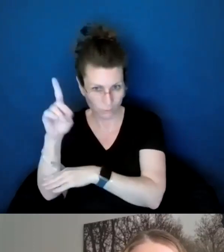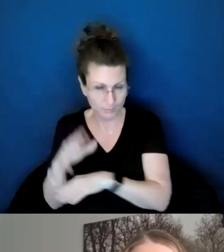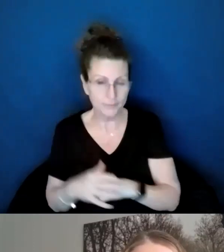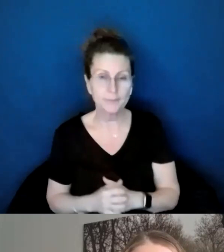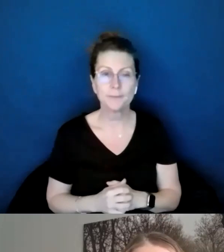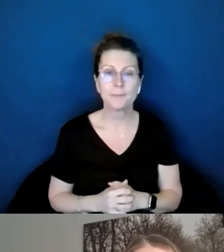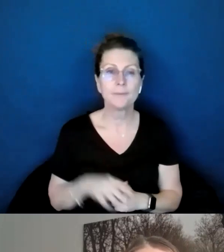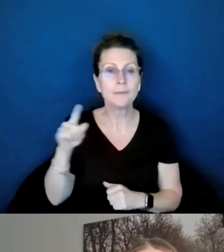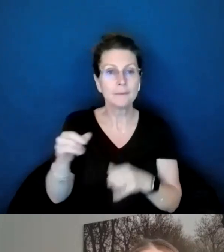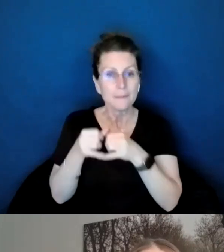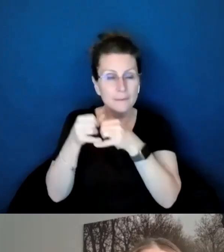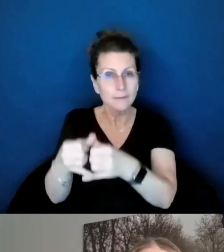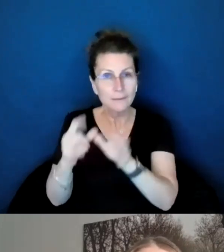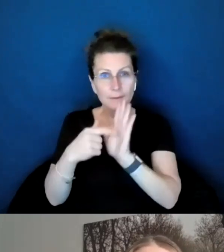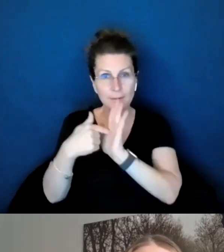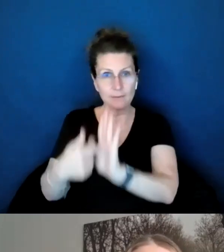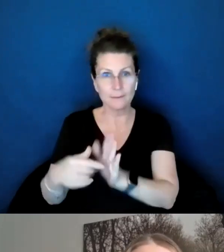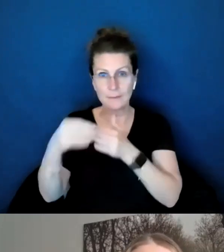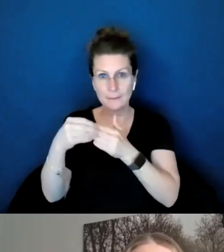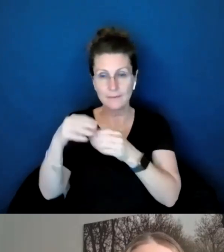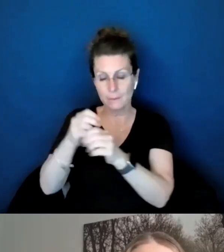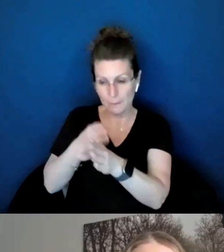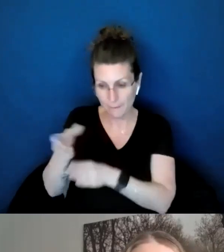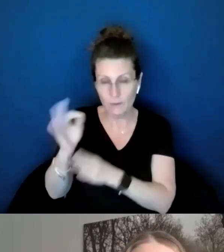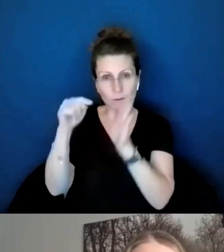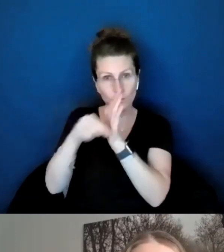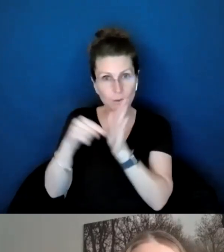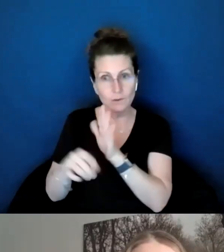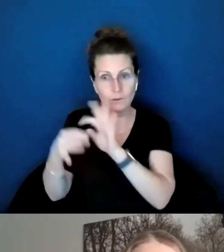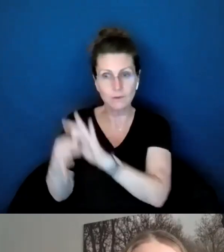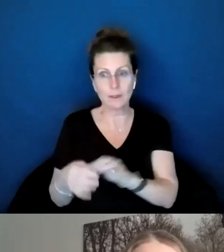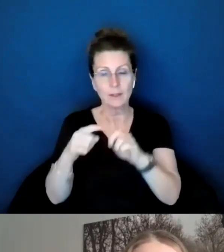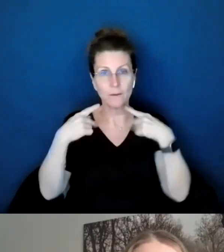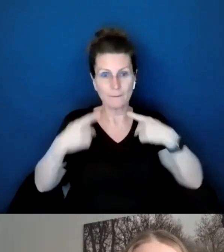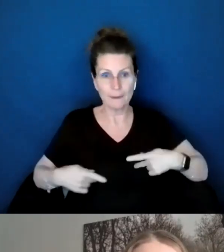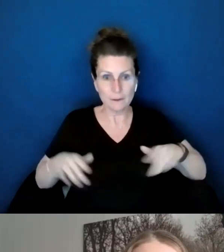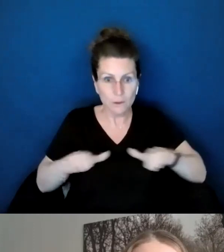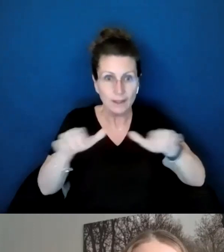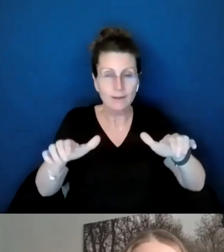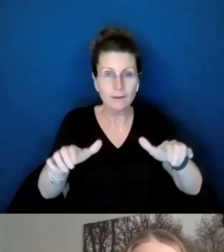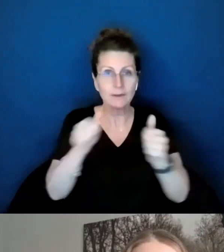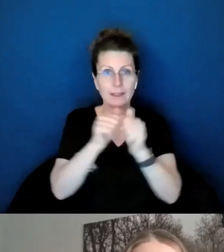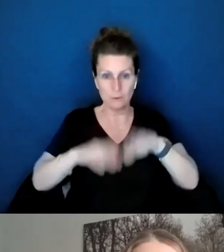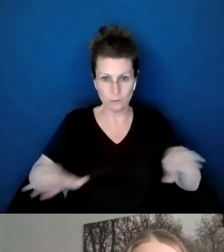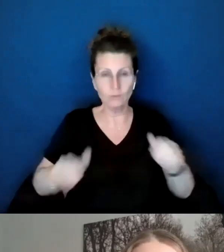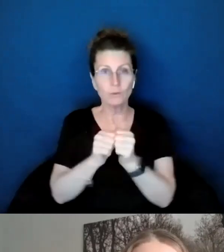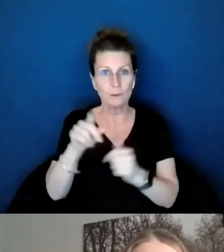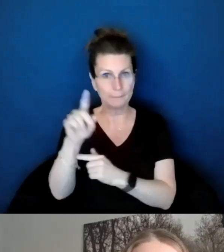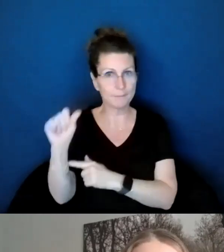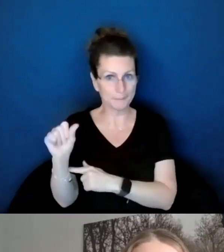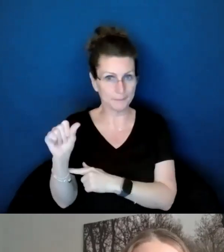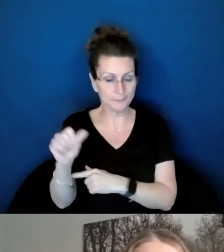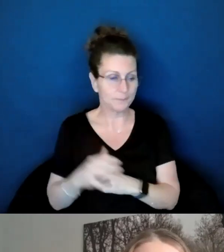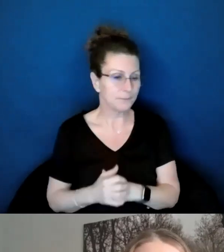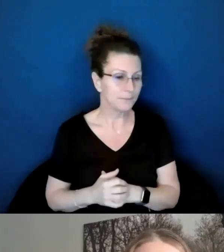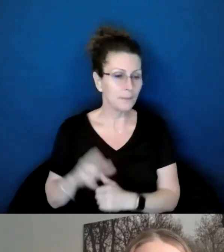This award reflects her leadership in the field of research on the promotion of physical activity among children with disabilities.